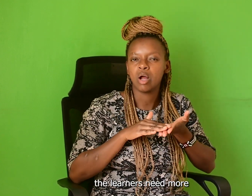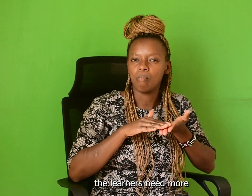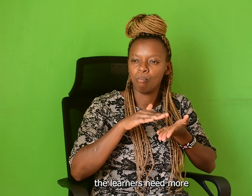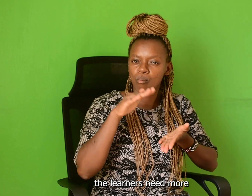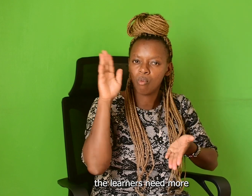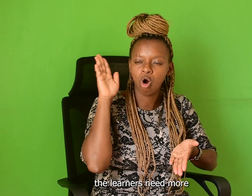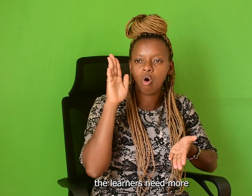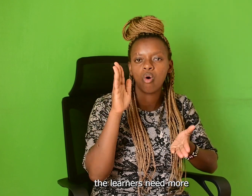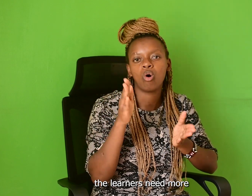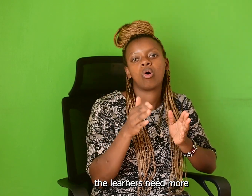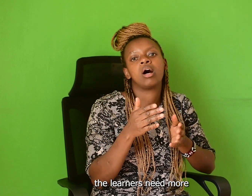the learners need more